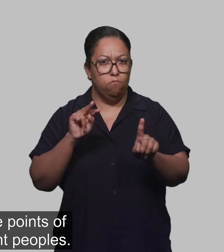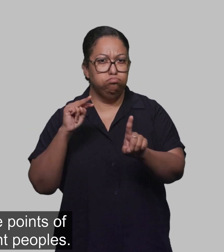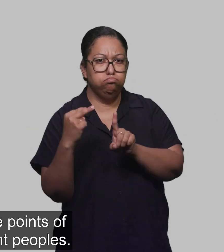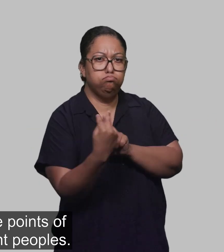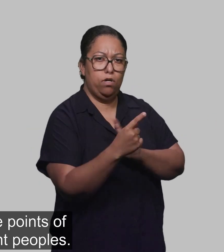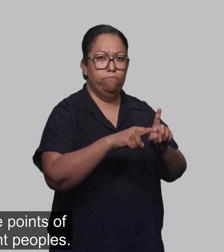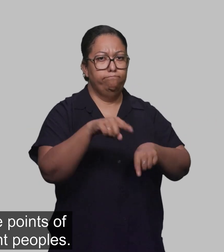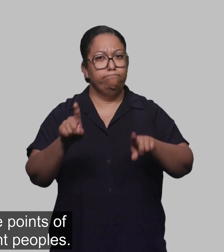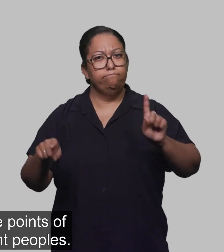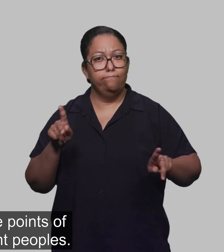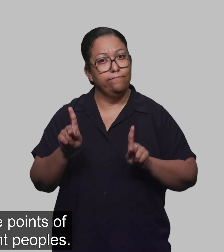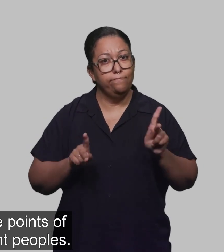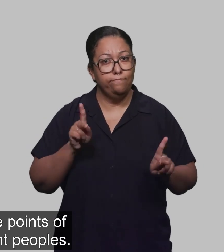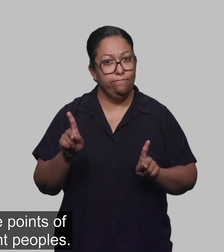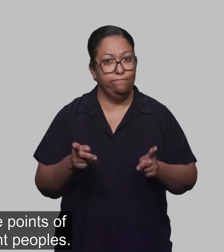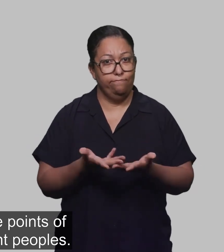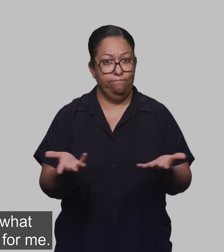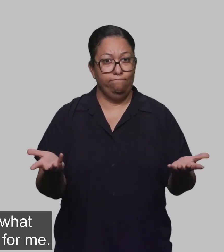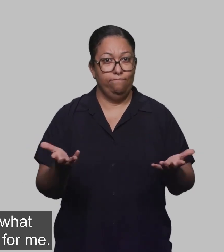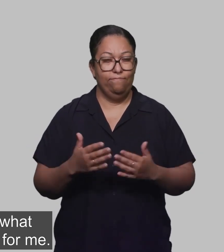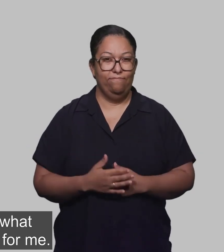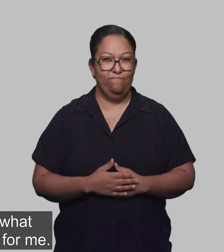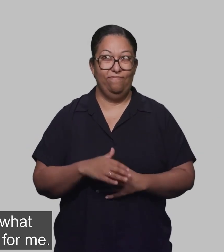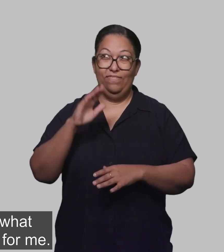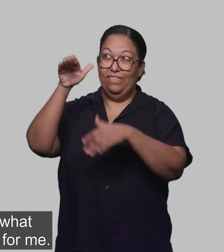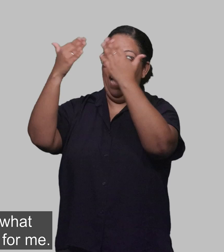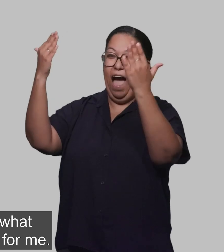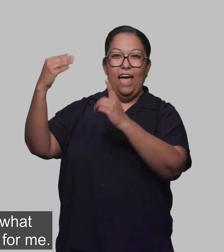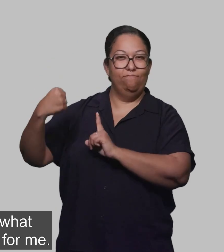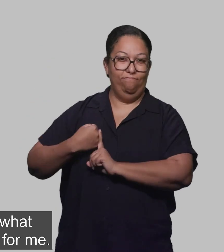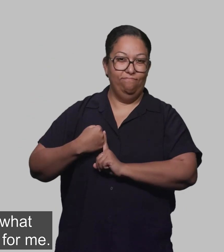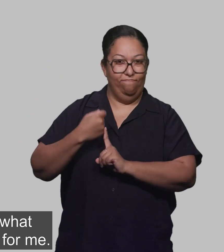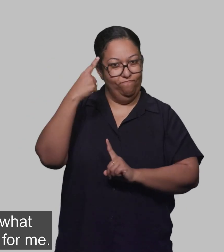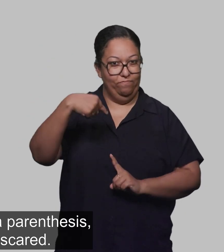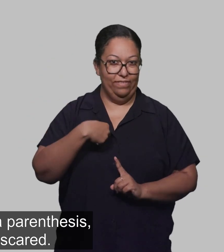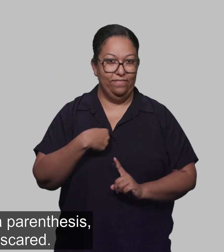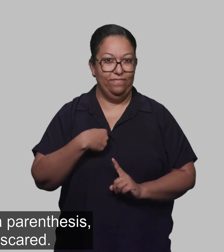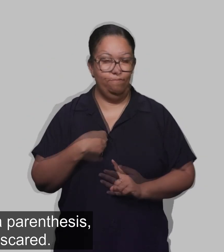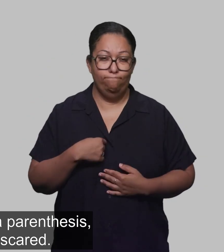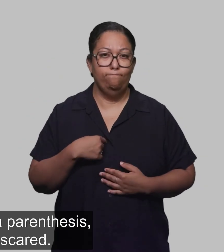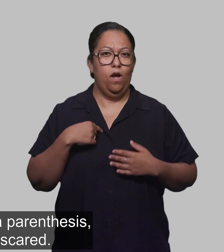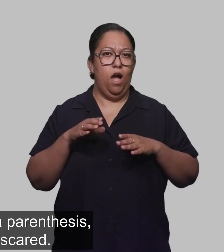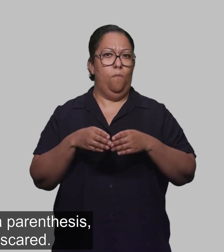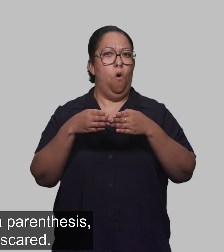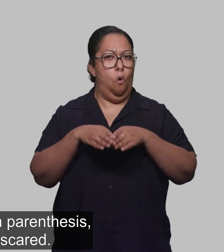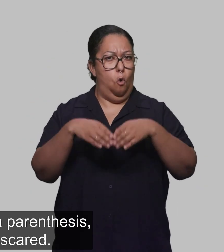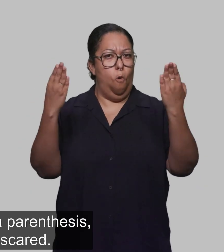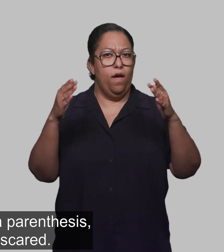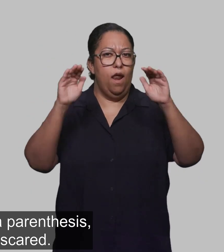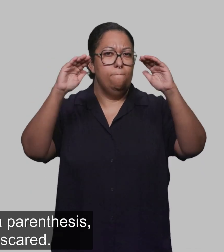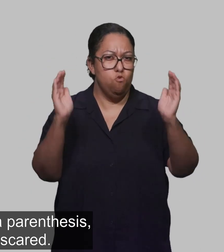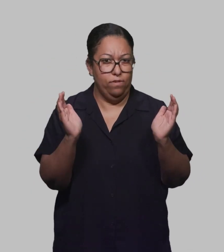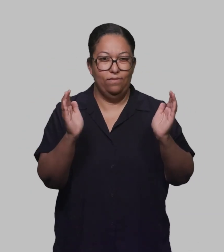of different peoples. So that is what the skies did for me. I'm going to open a parenthesis,